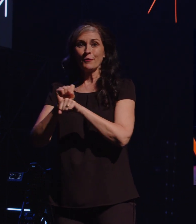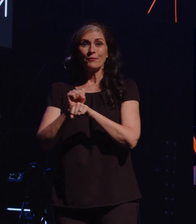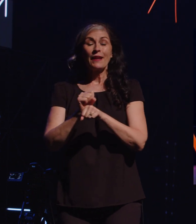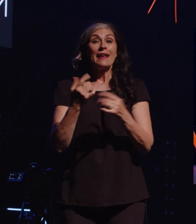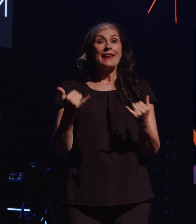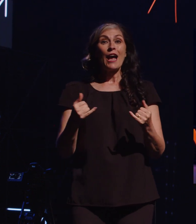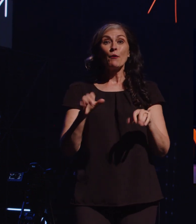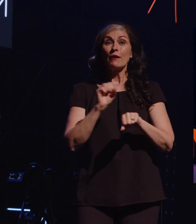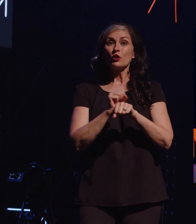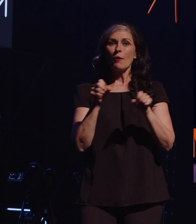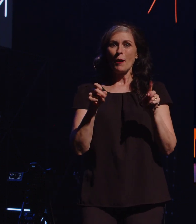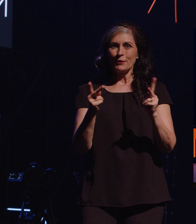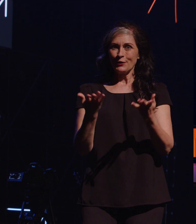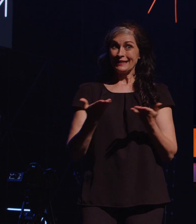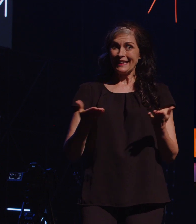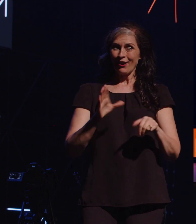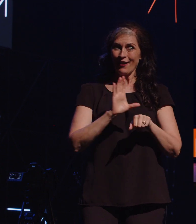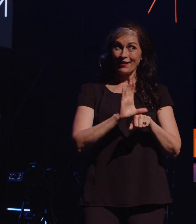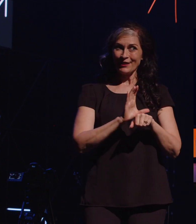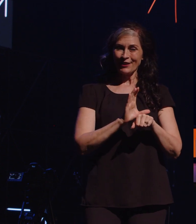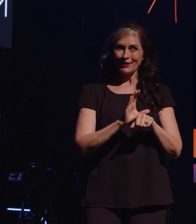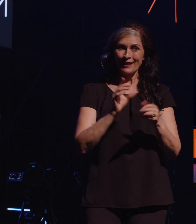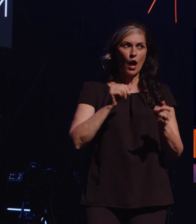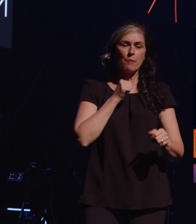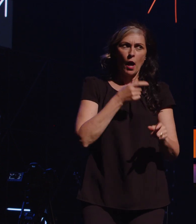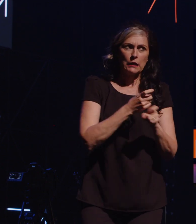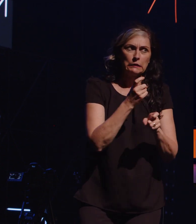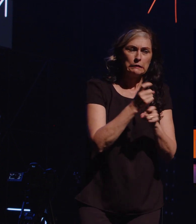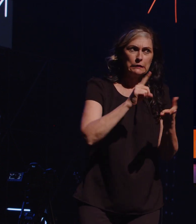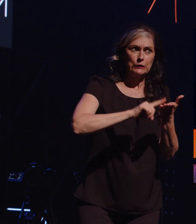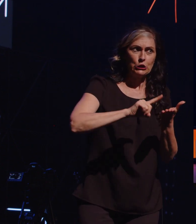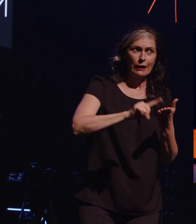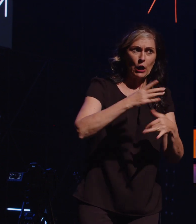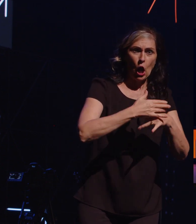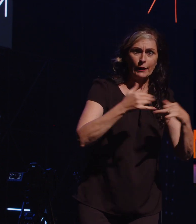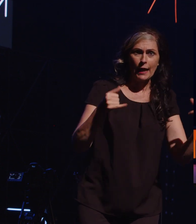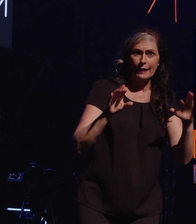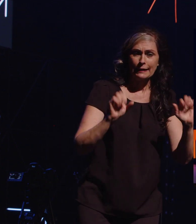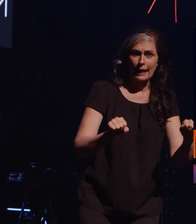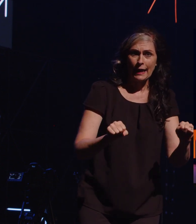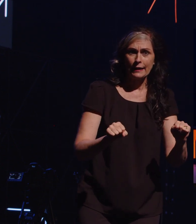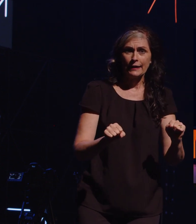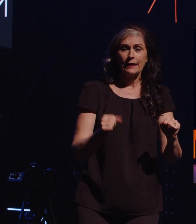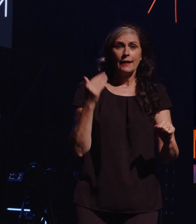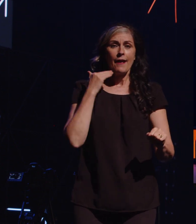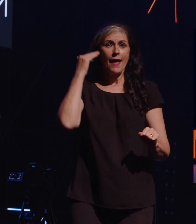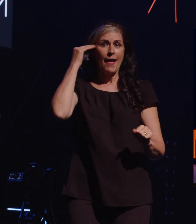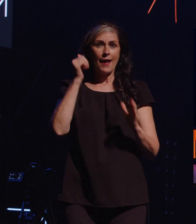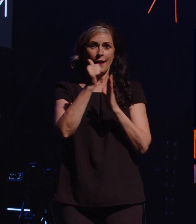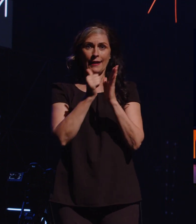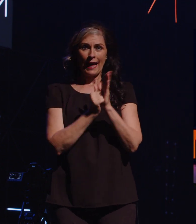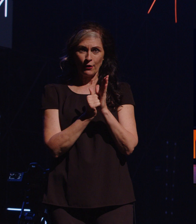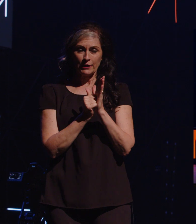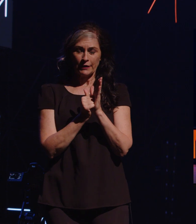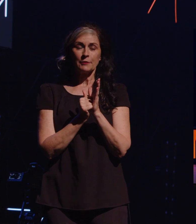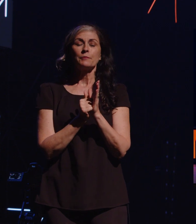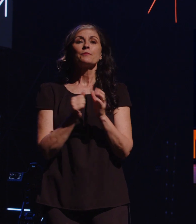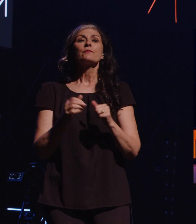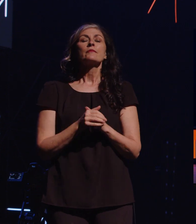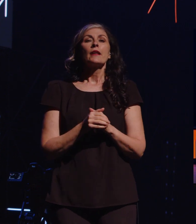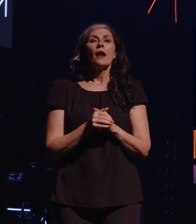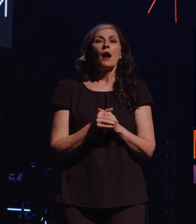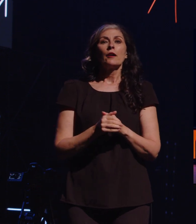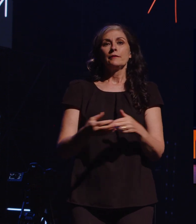job opportunities at the Grove. So you can check, I'm not joking, you can check that out online. We're looking for a head accountant. Martha Roundtree, who's been here for so